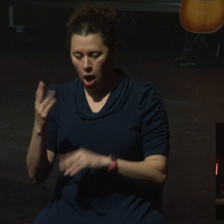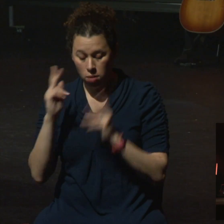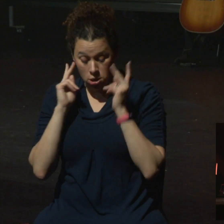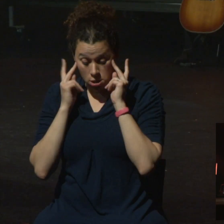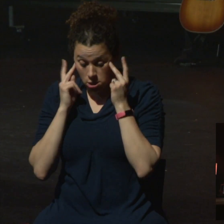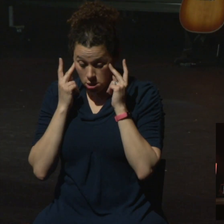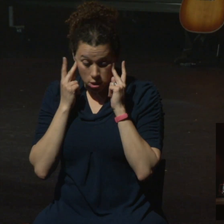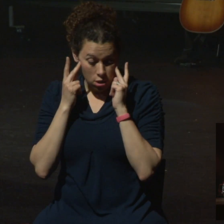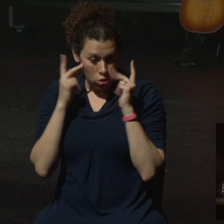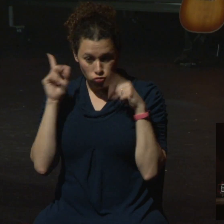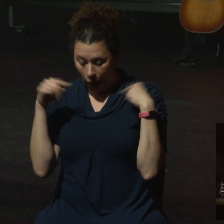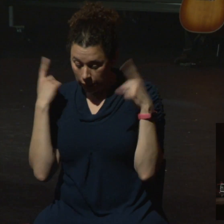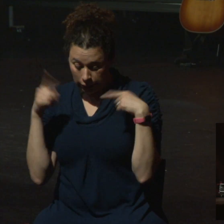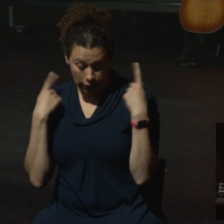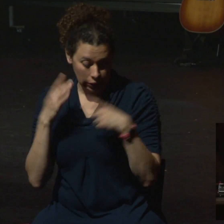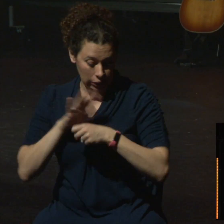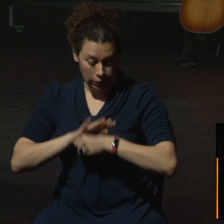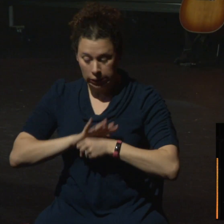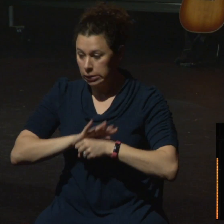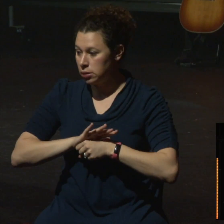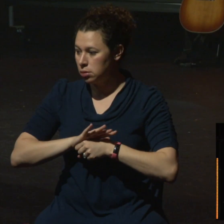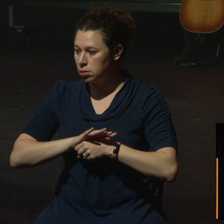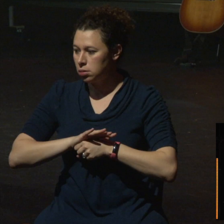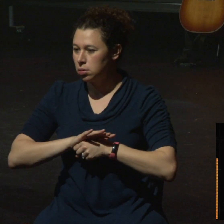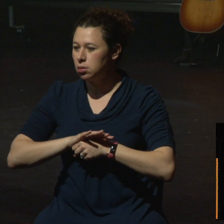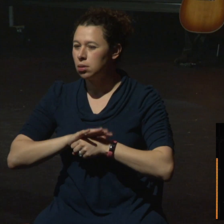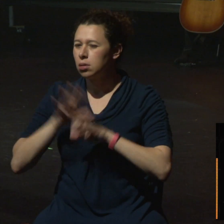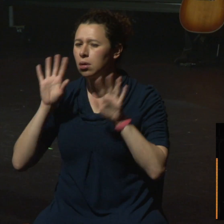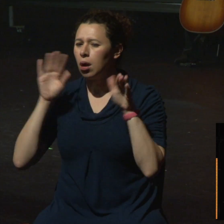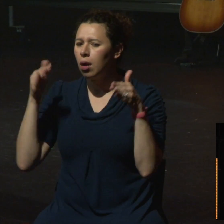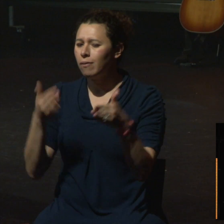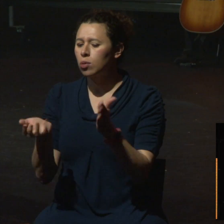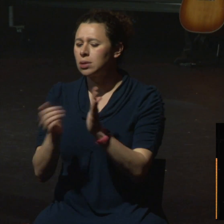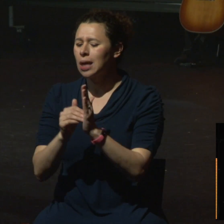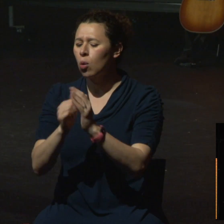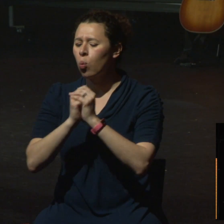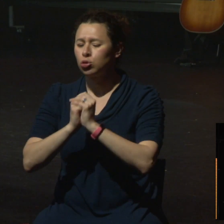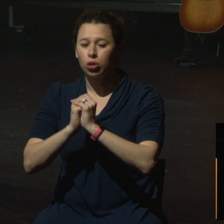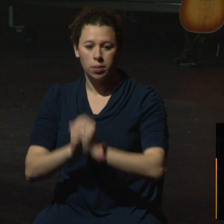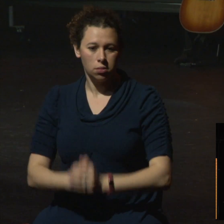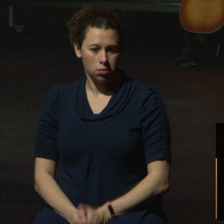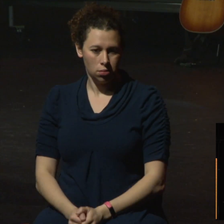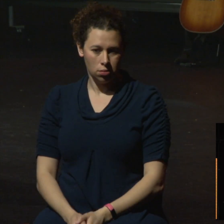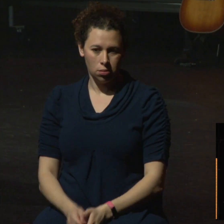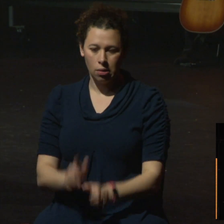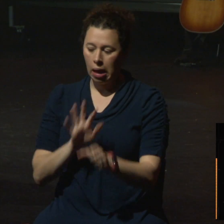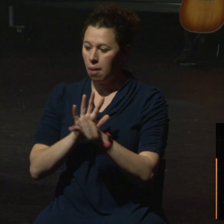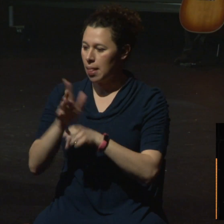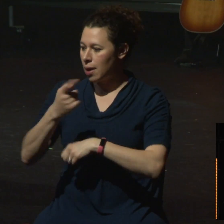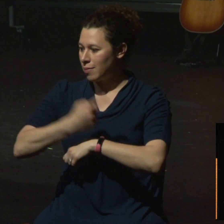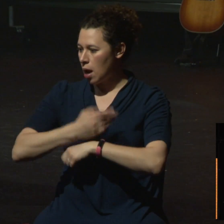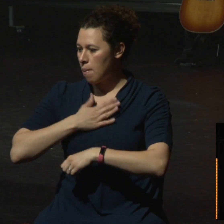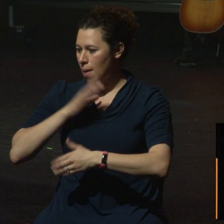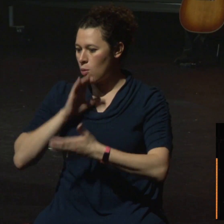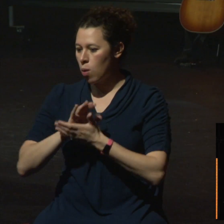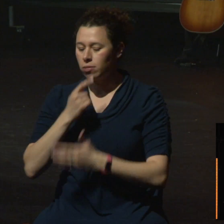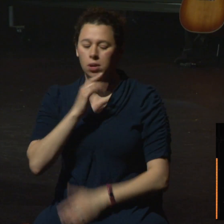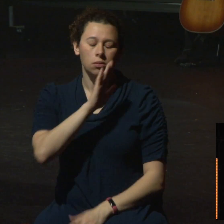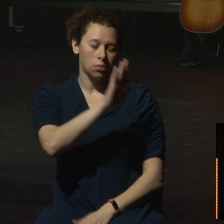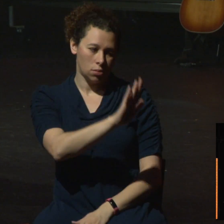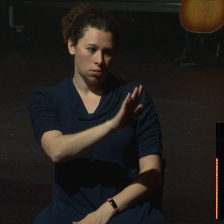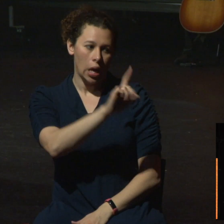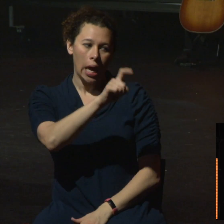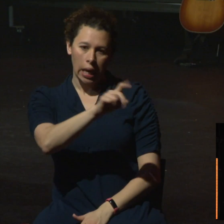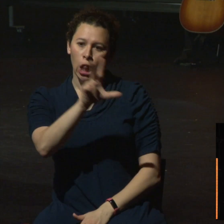crazy, get back into worship. There's been plenty of days where my wife is like, look, I need 30 minutes by myself